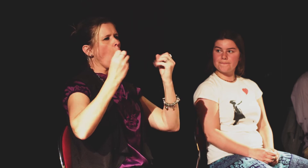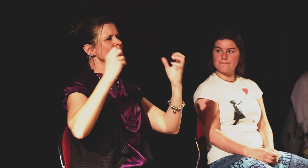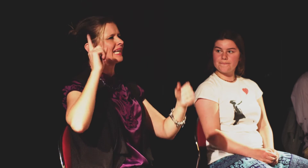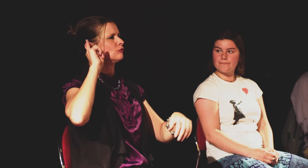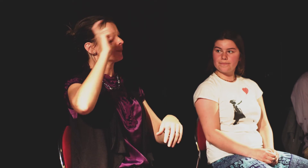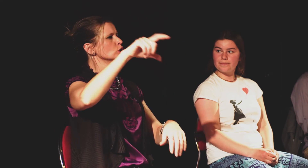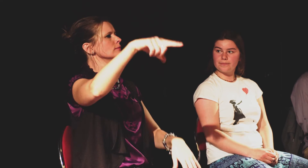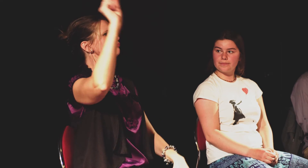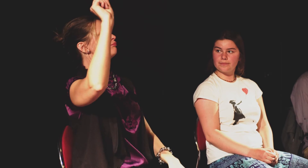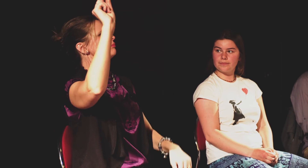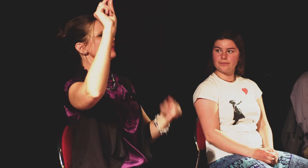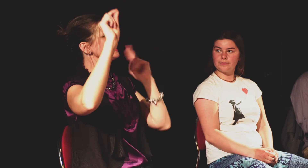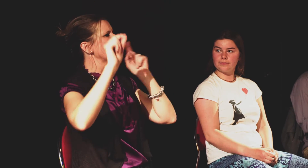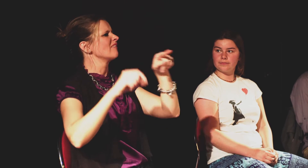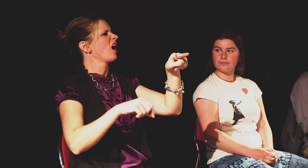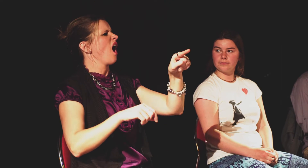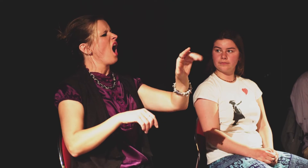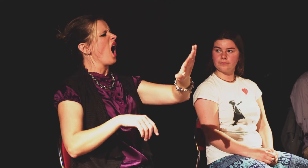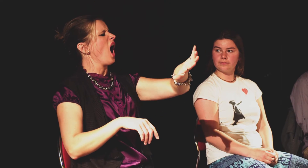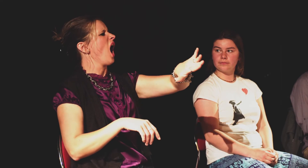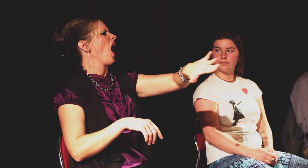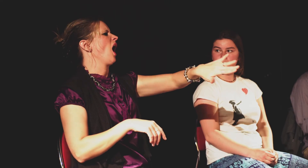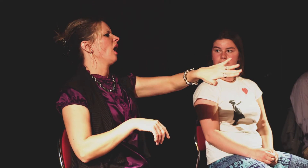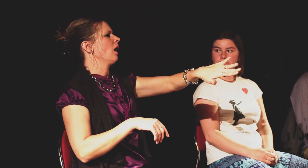For example, a job interview.